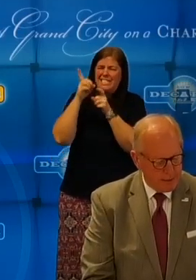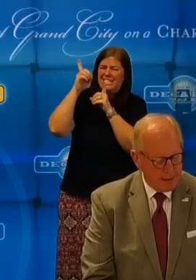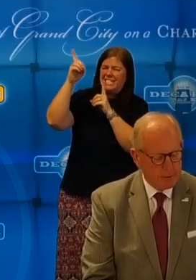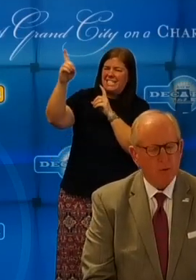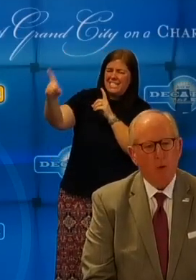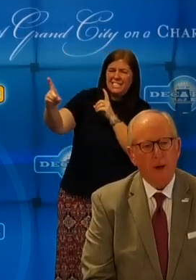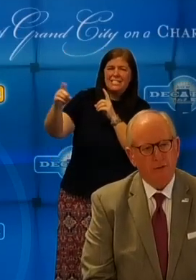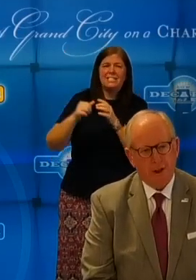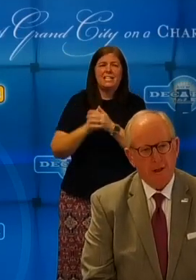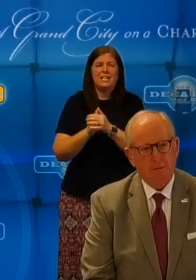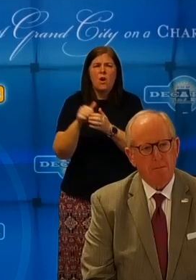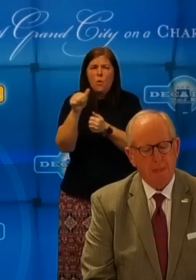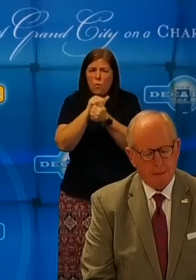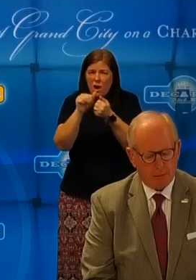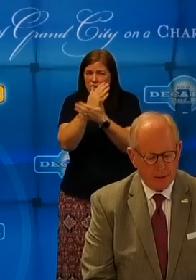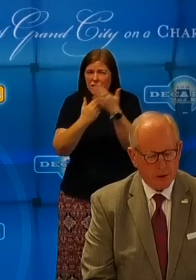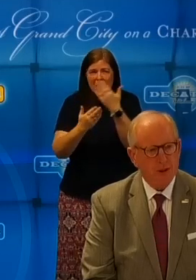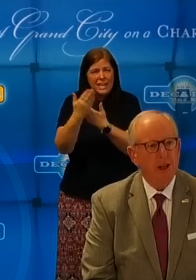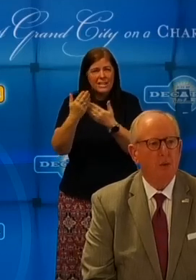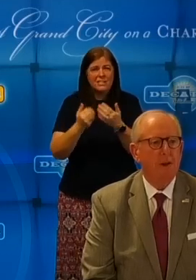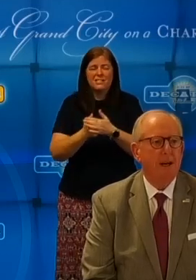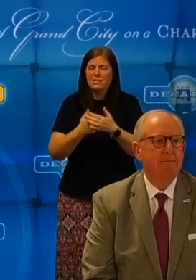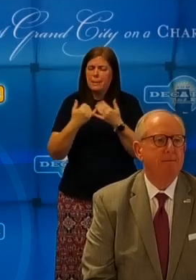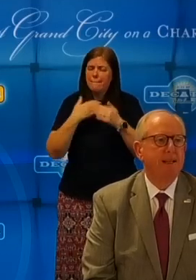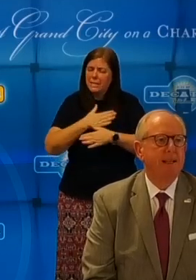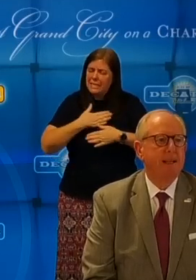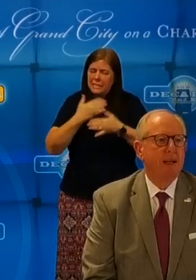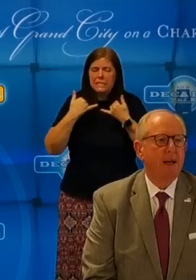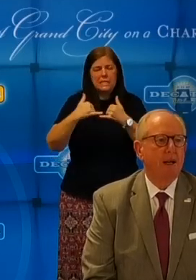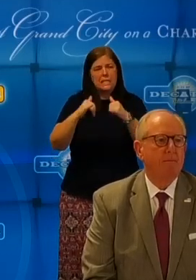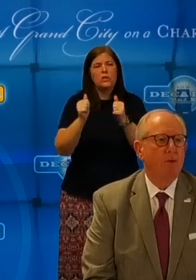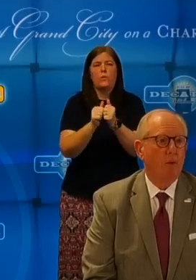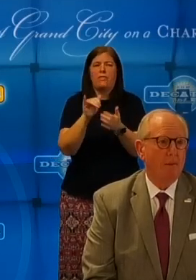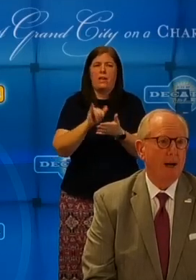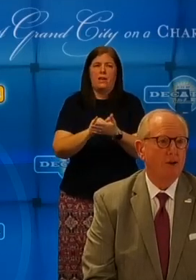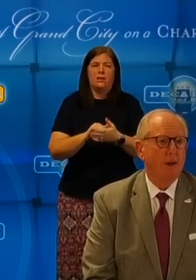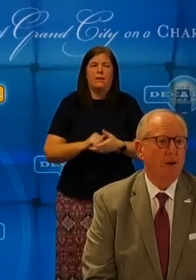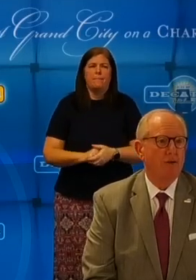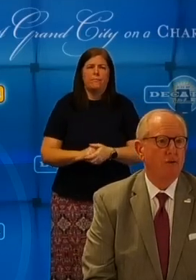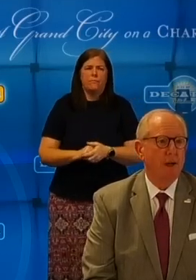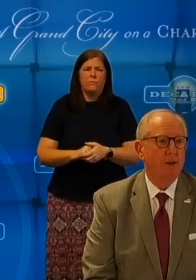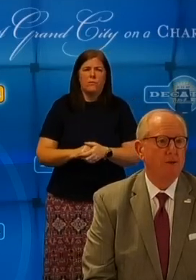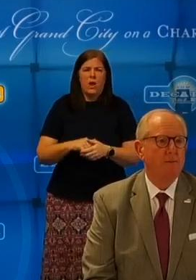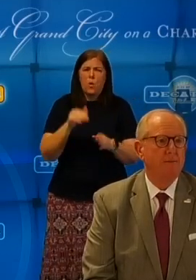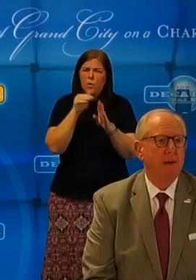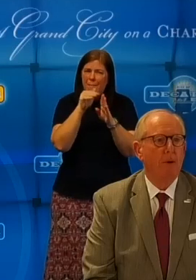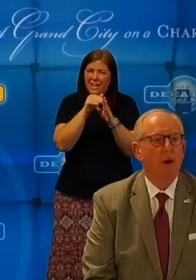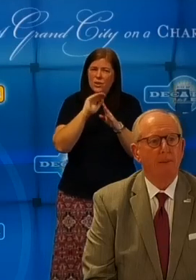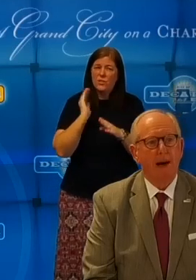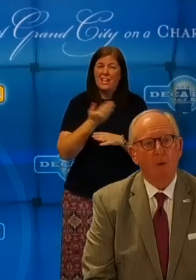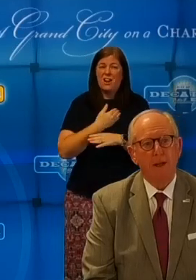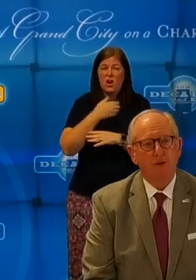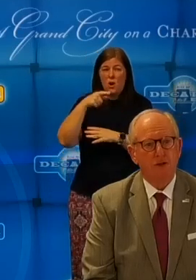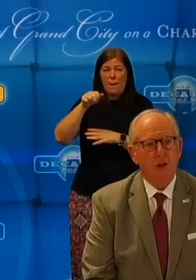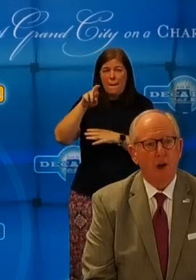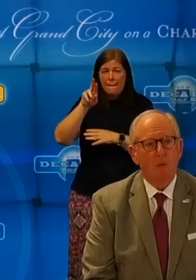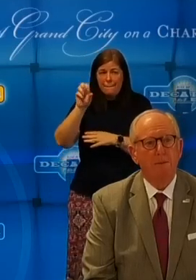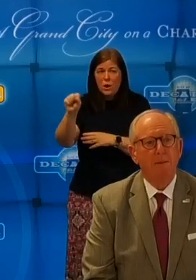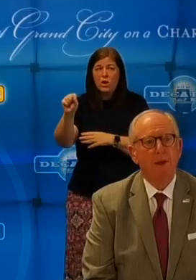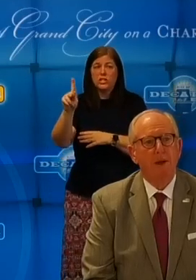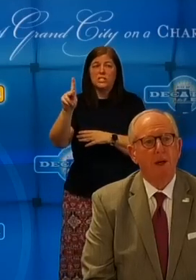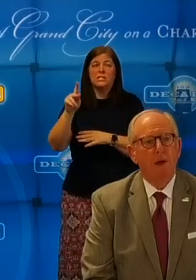hands for the weeks to come. Please continue with that. A reminder that our trails and park pathways are